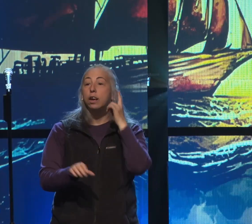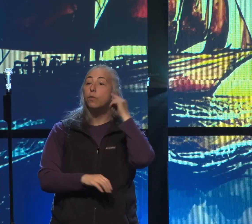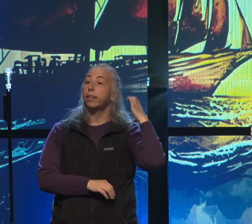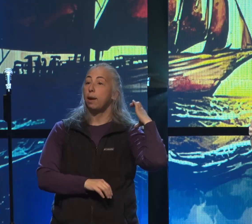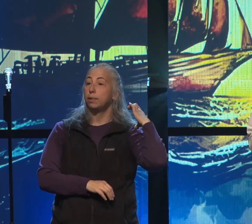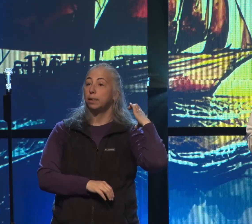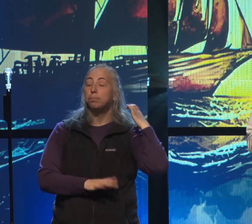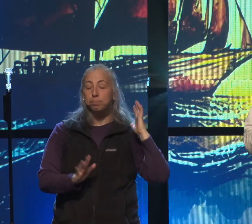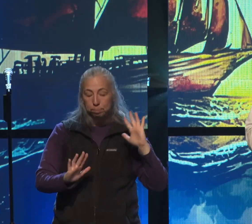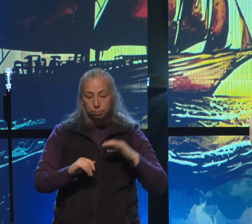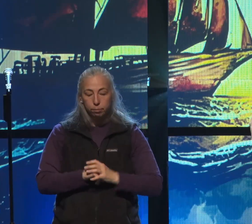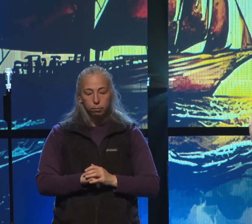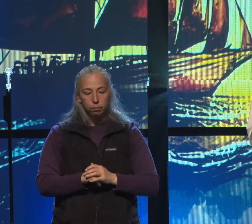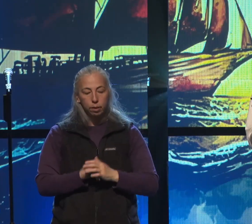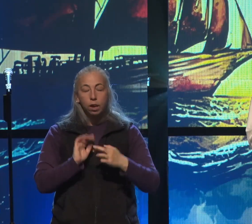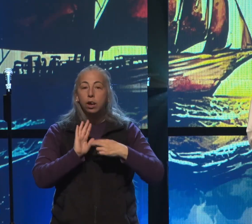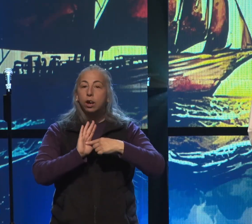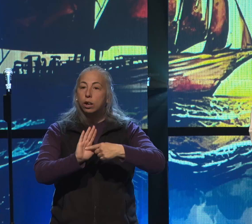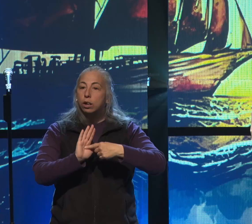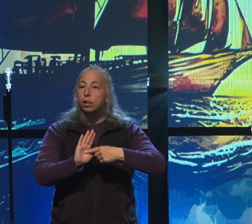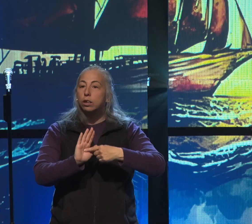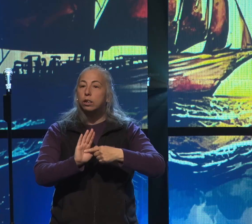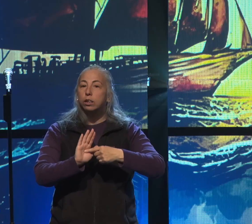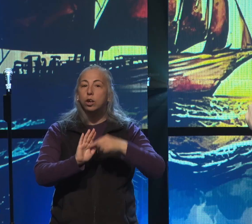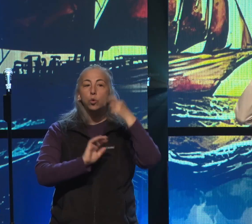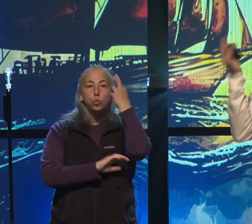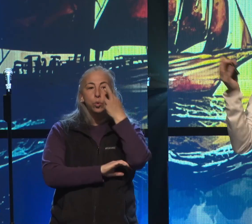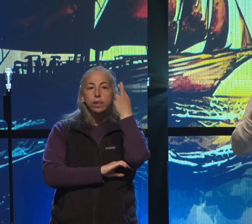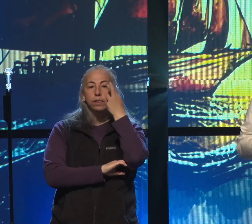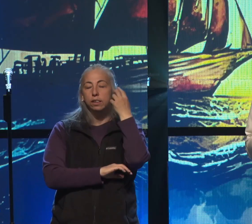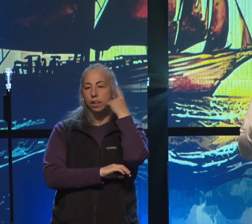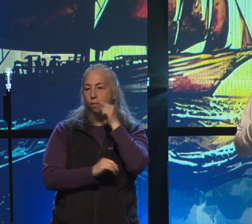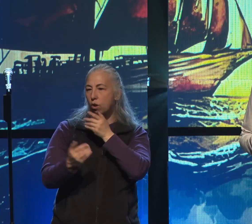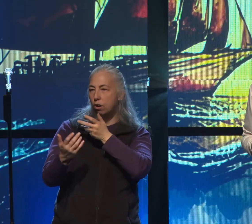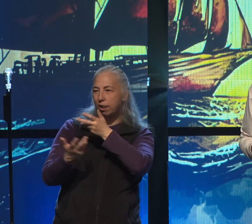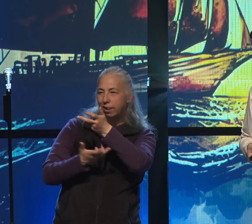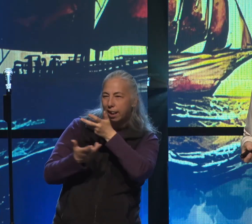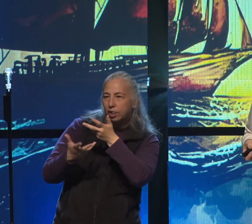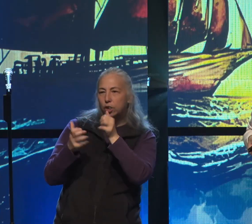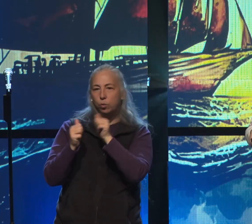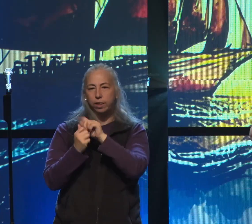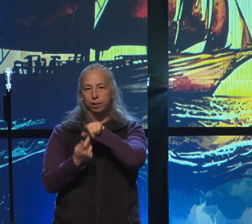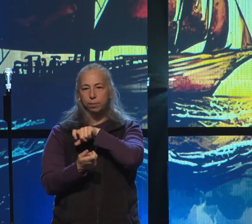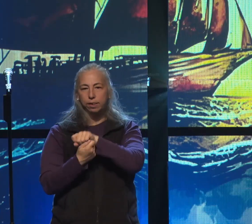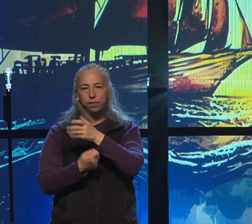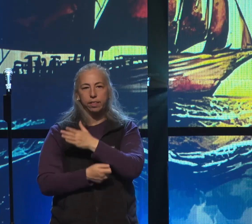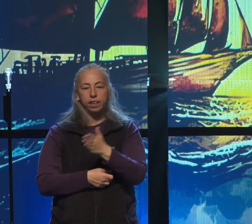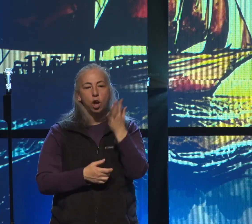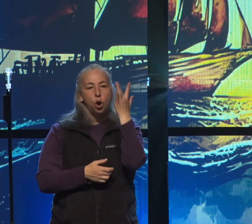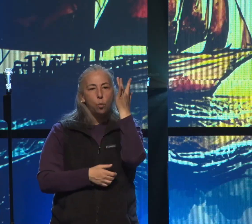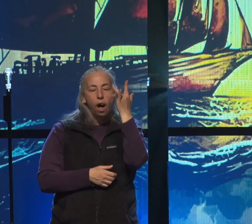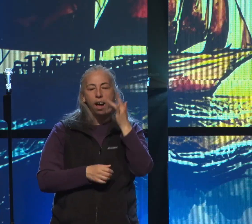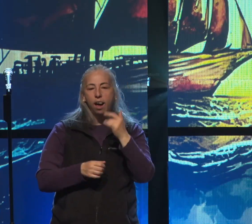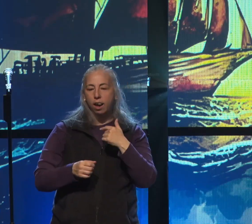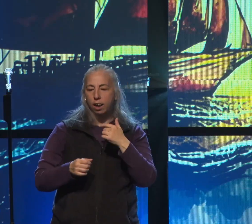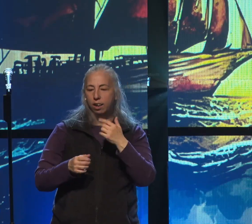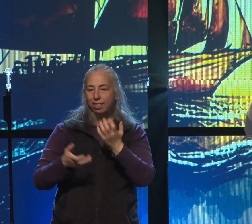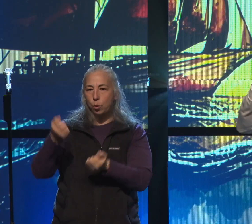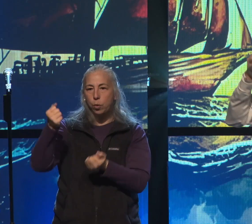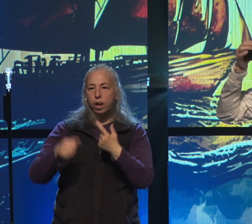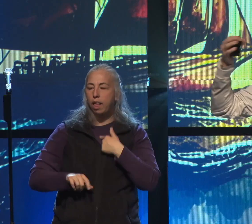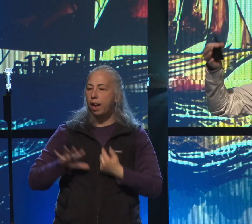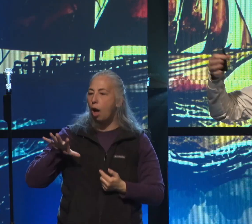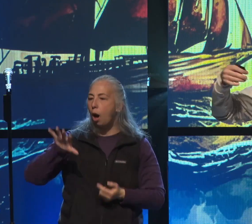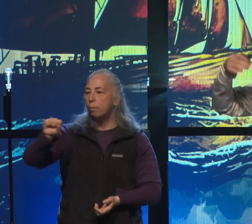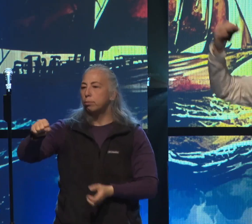And that reflects, right, reasons for engaging, right, with these different elements. Why would I grab the steering wheel at certain times? And how